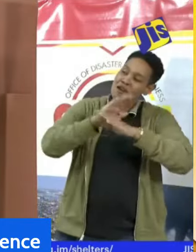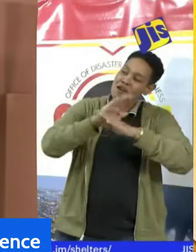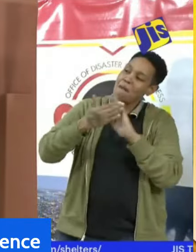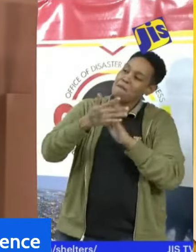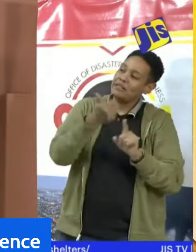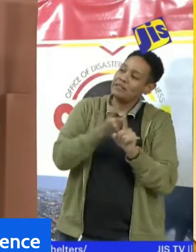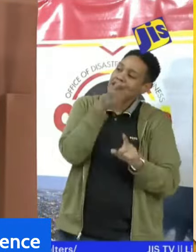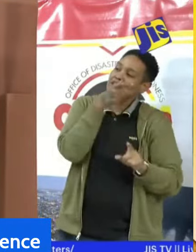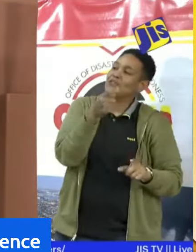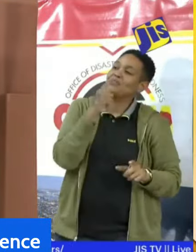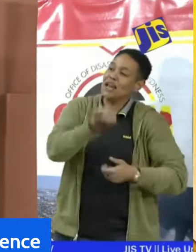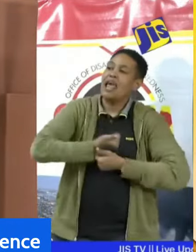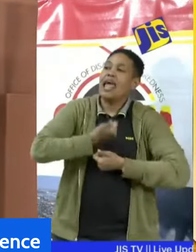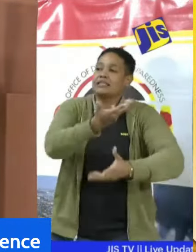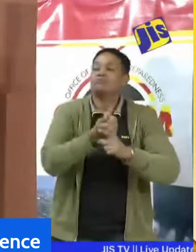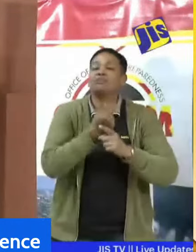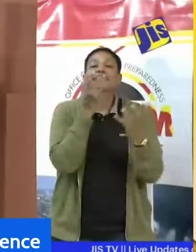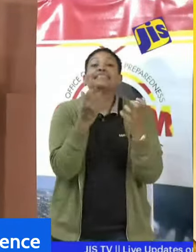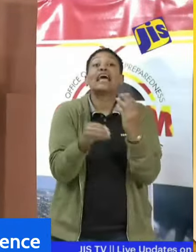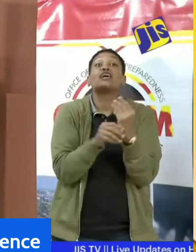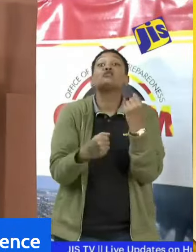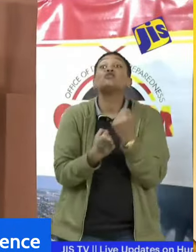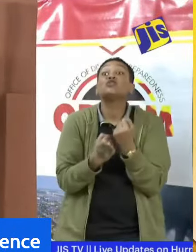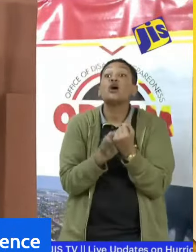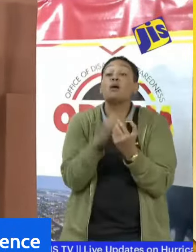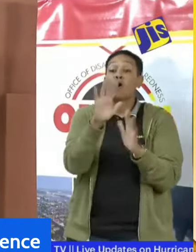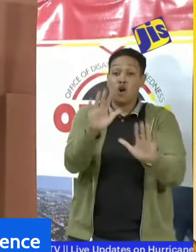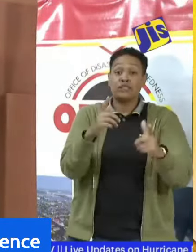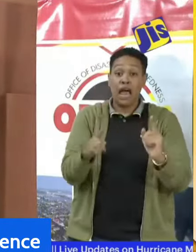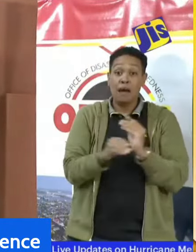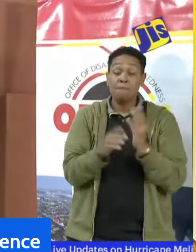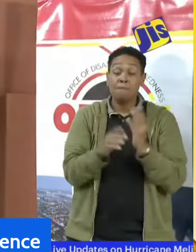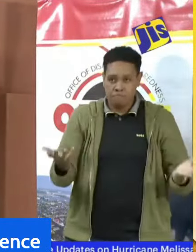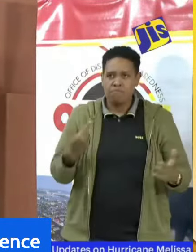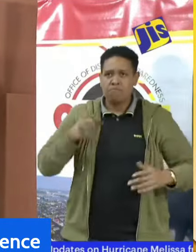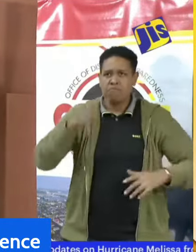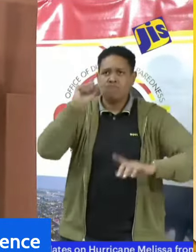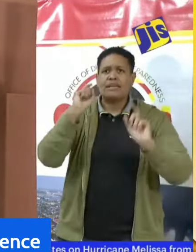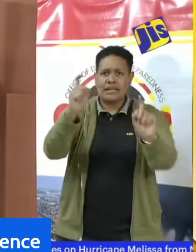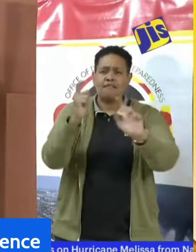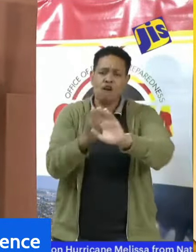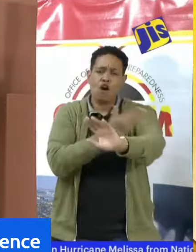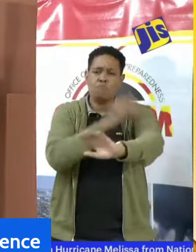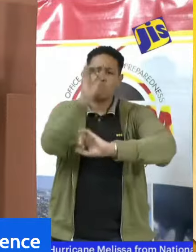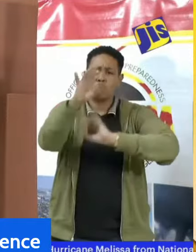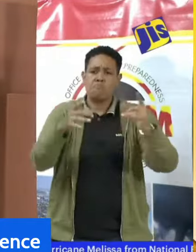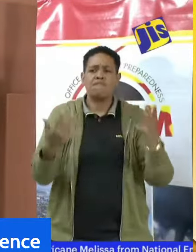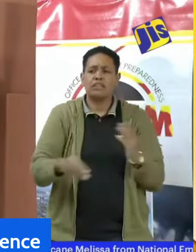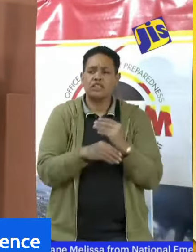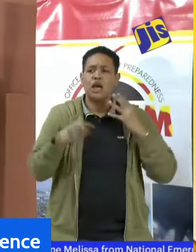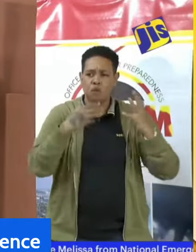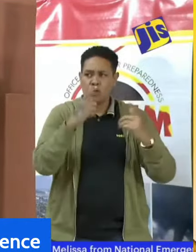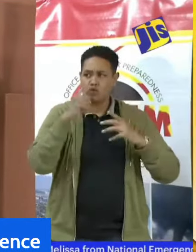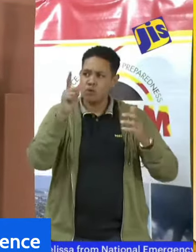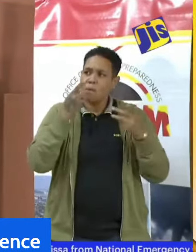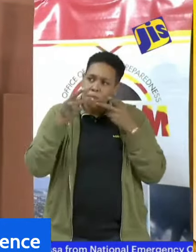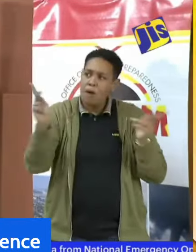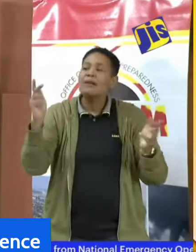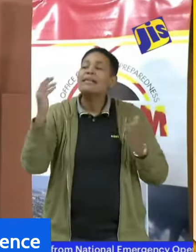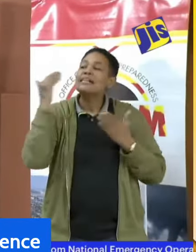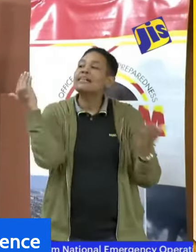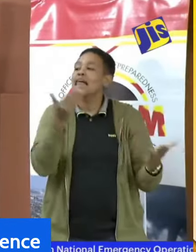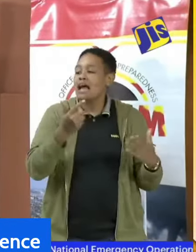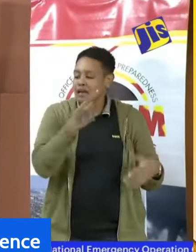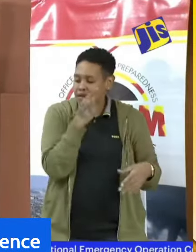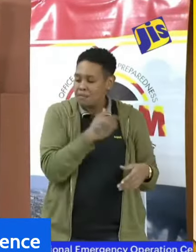who expressed the desire to support, and I gave them an update. And I want to just publicly thank